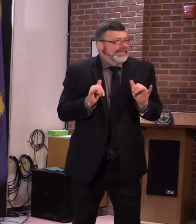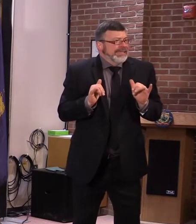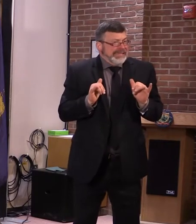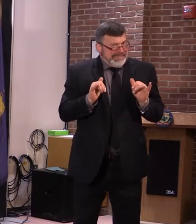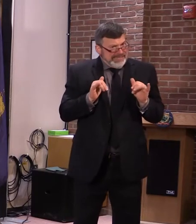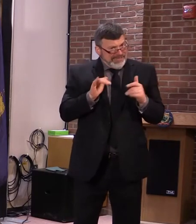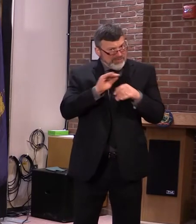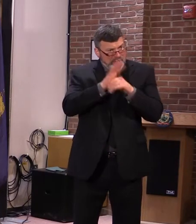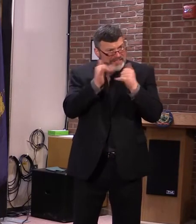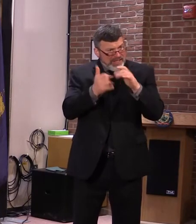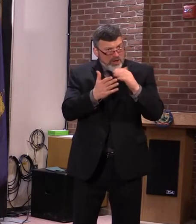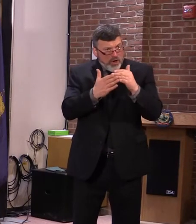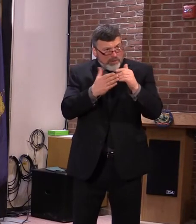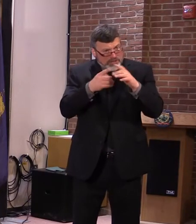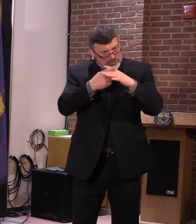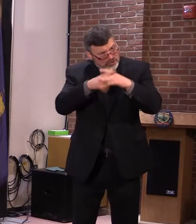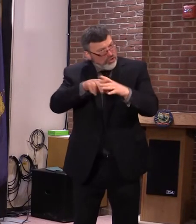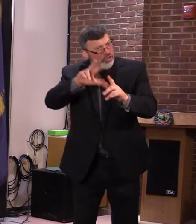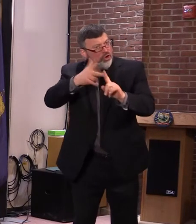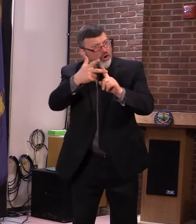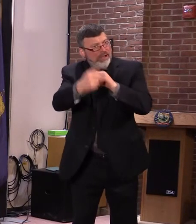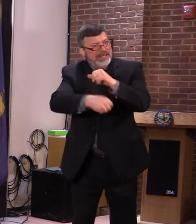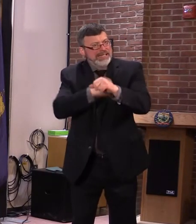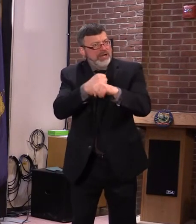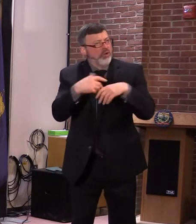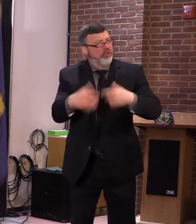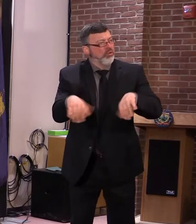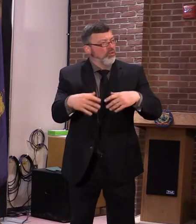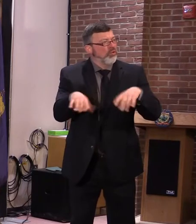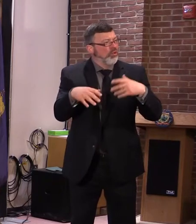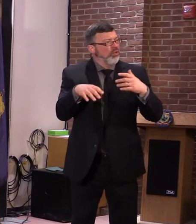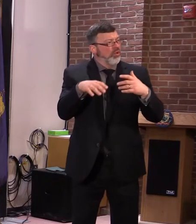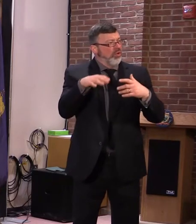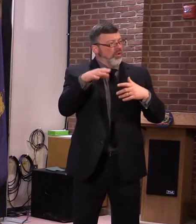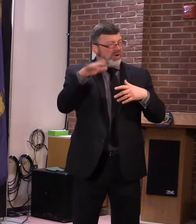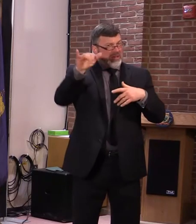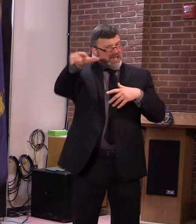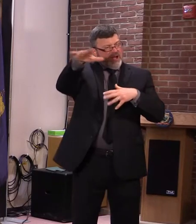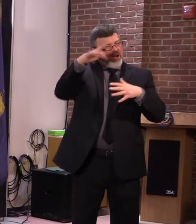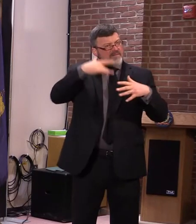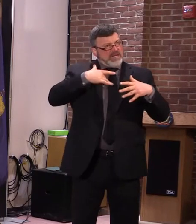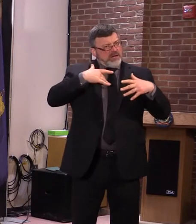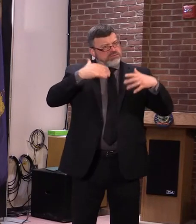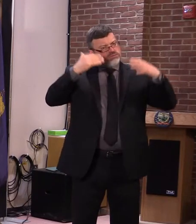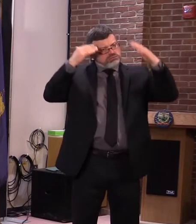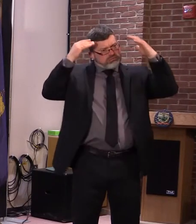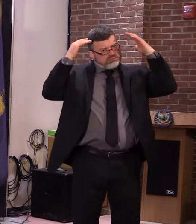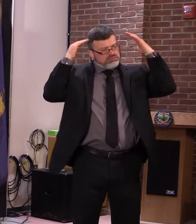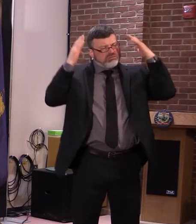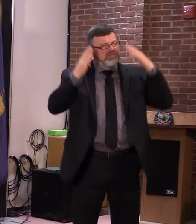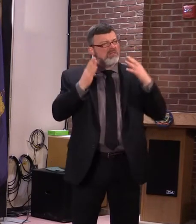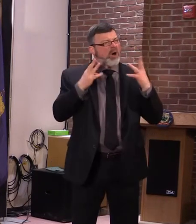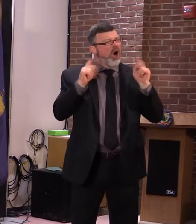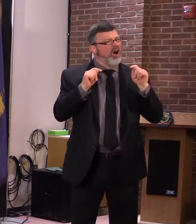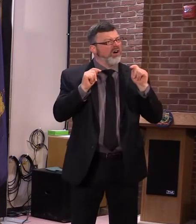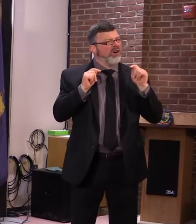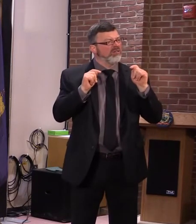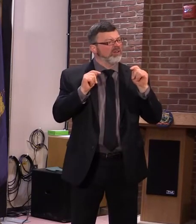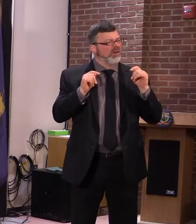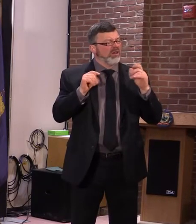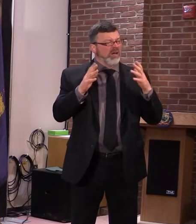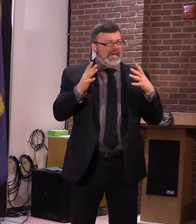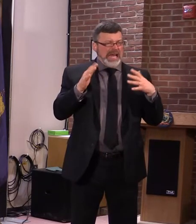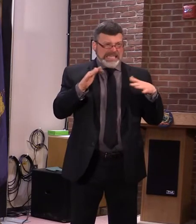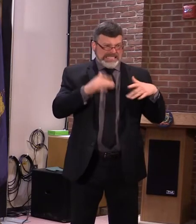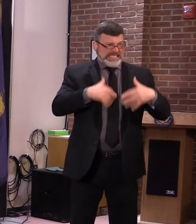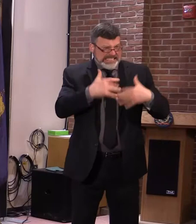pandemic, healthcare workers have been on the front lines vaccinating, testing, and caring for those who are sick. So if you know someone